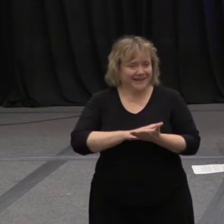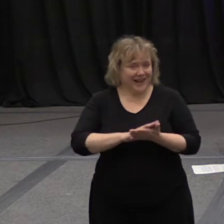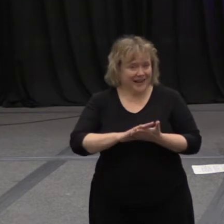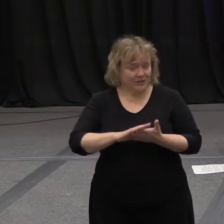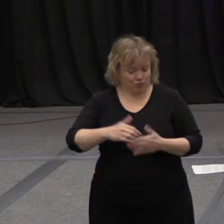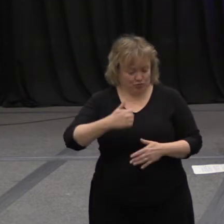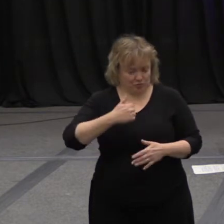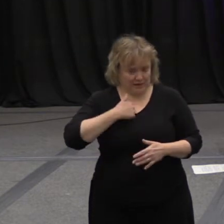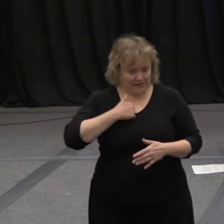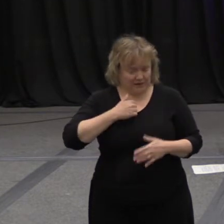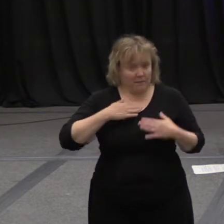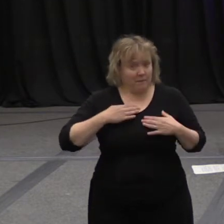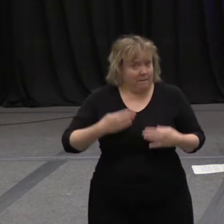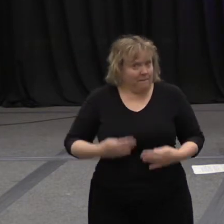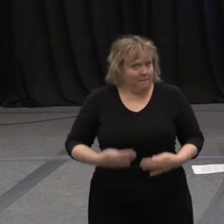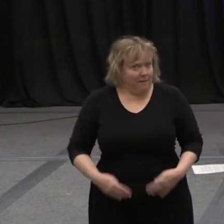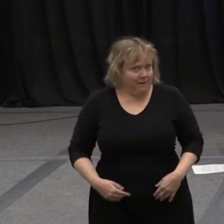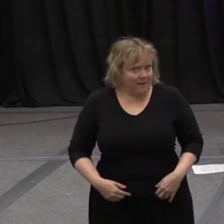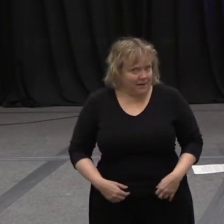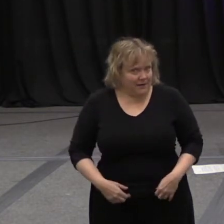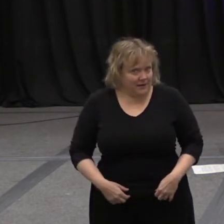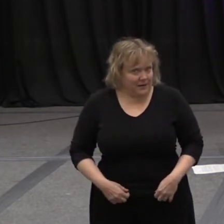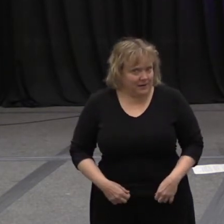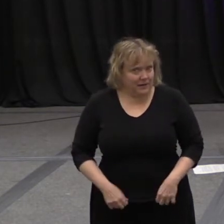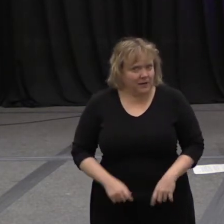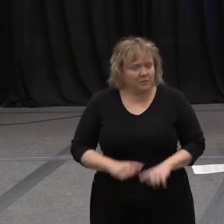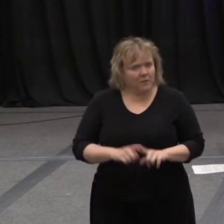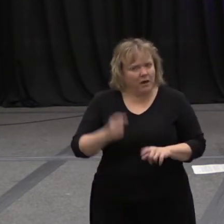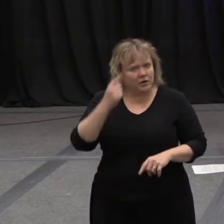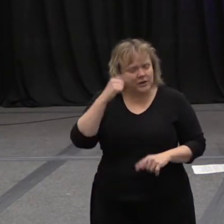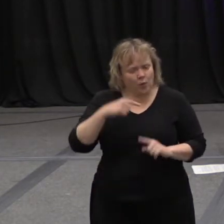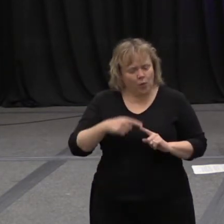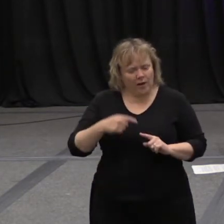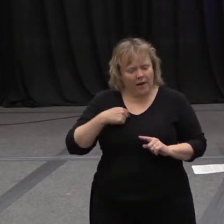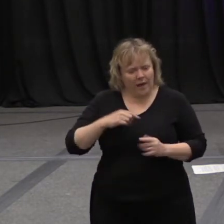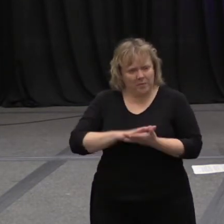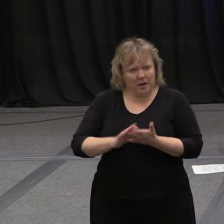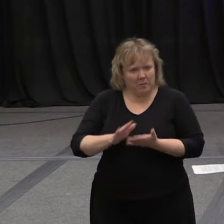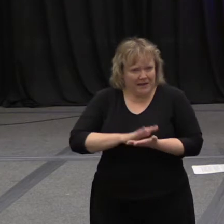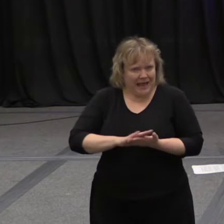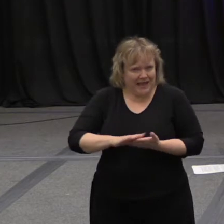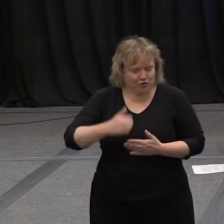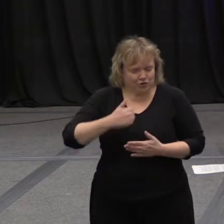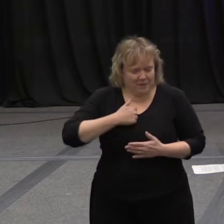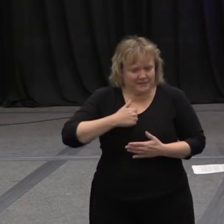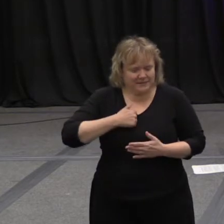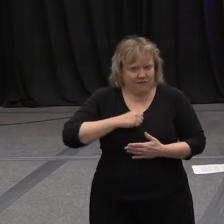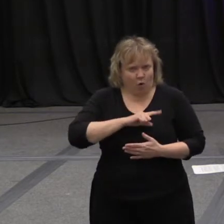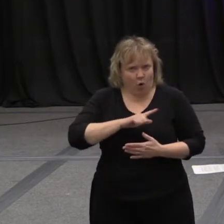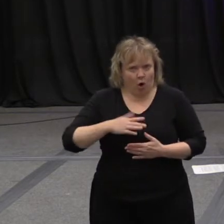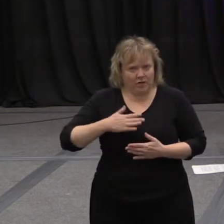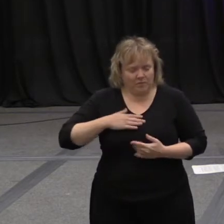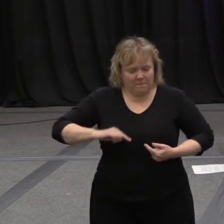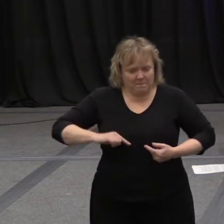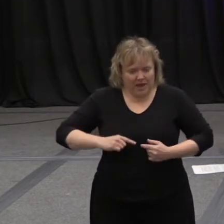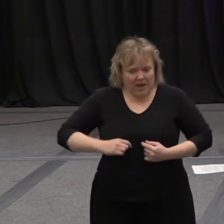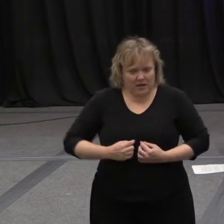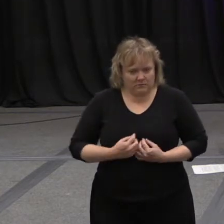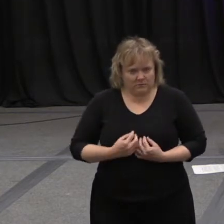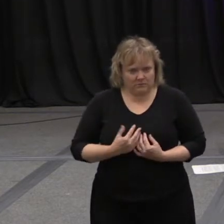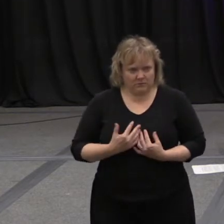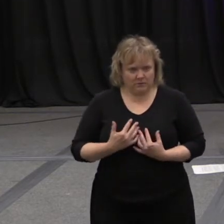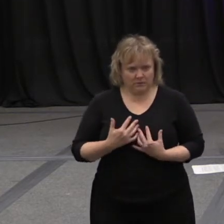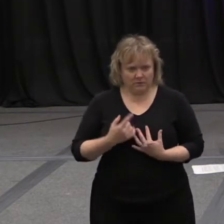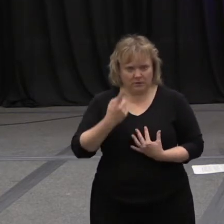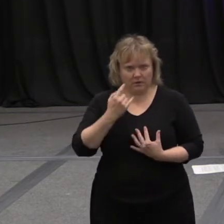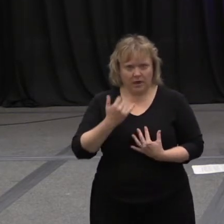body, but when we're nice to our body, then all the pain comes up, because finally there's space for the pain to emerge. And so we have to